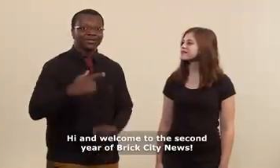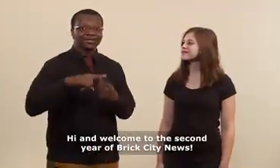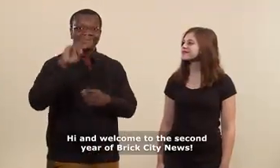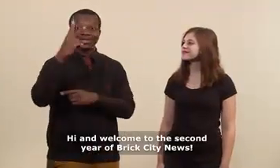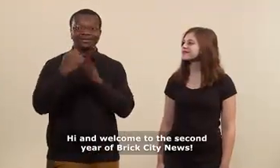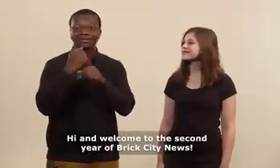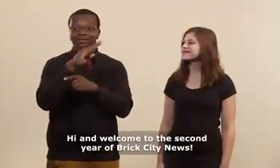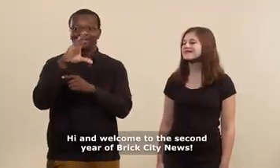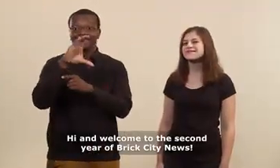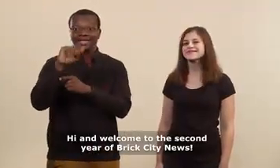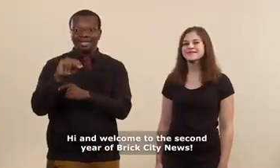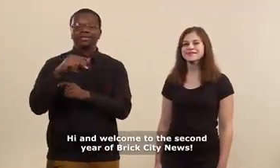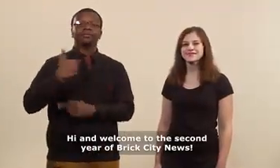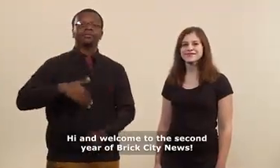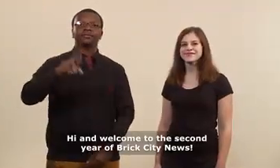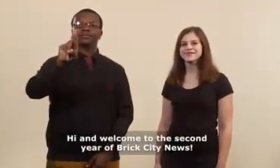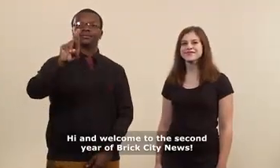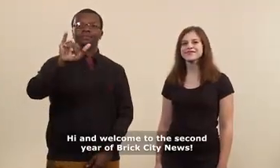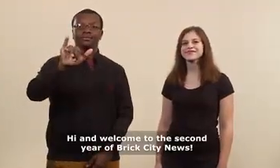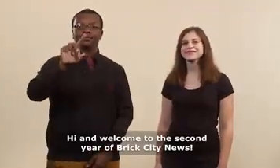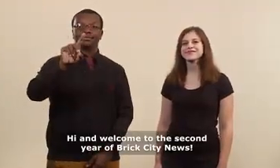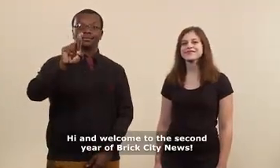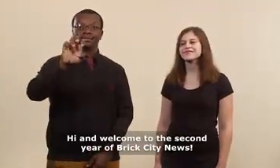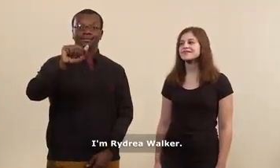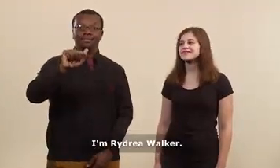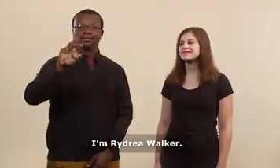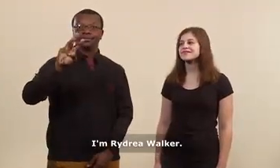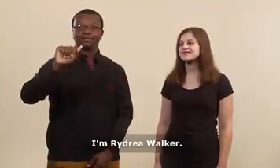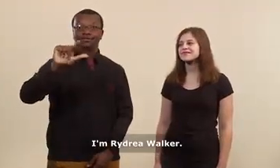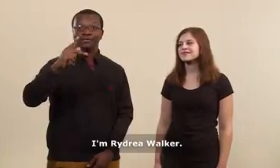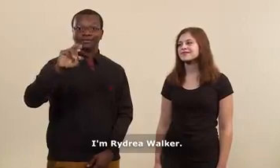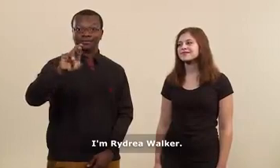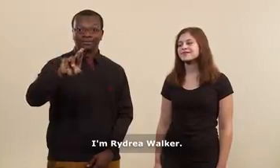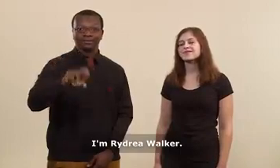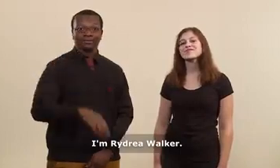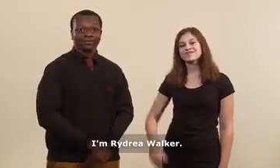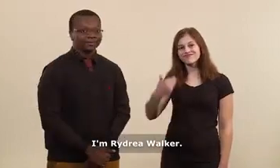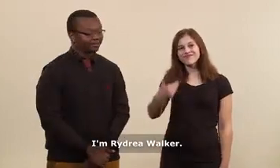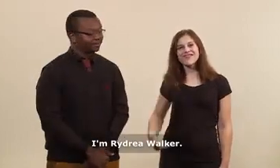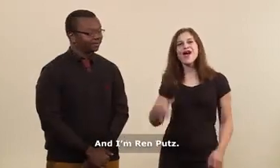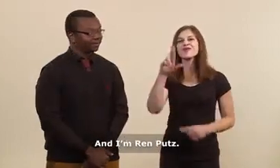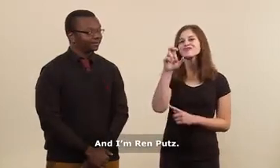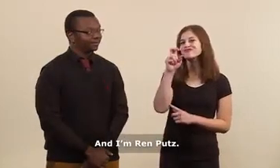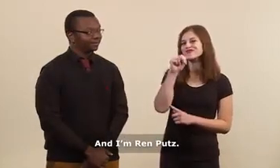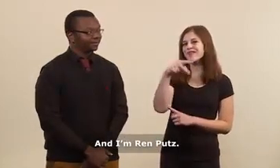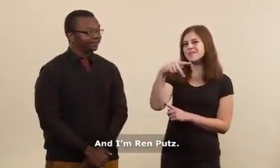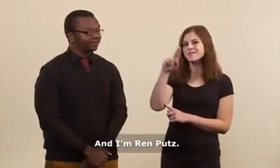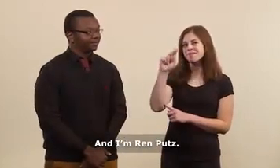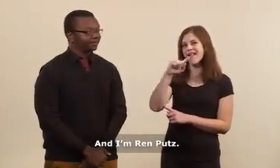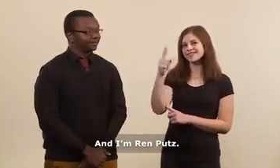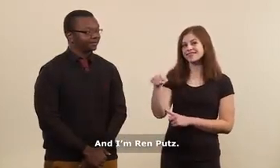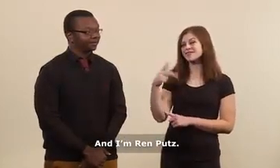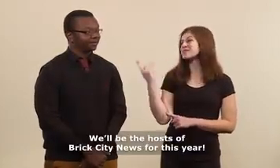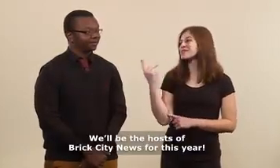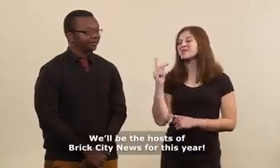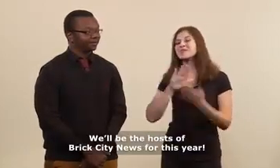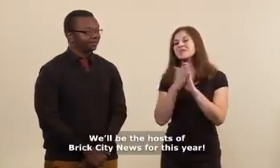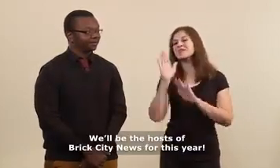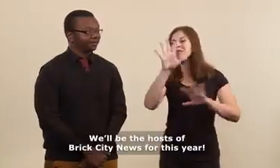Hi, and welcome to the second year of Brick City News. I'm Rydrea Walker. And I'm Ren Putz. We'll be the hosts of